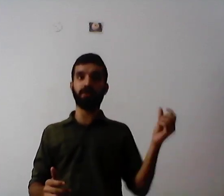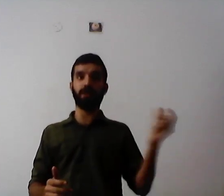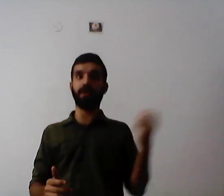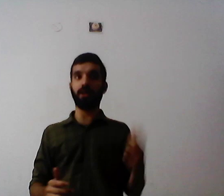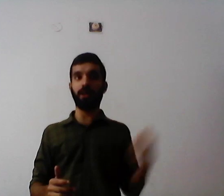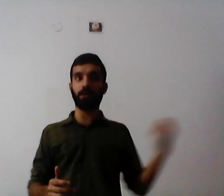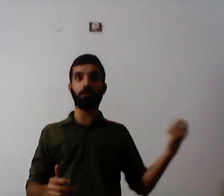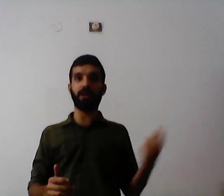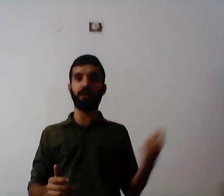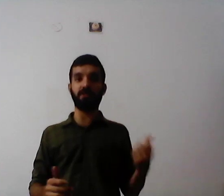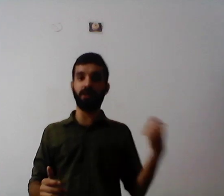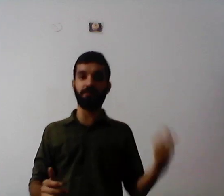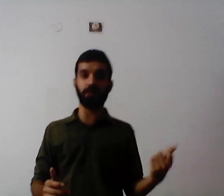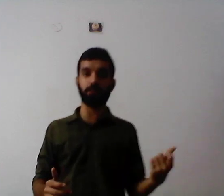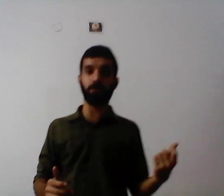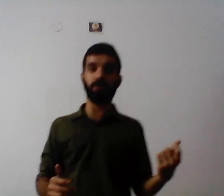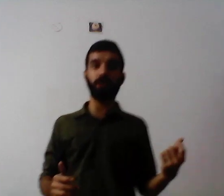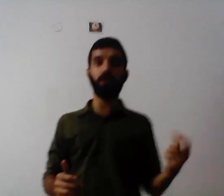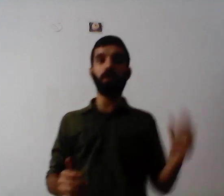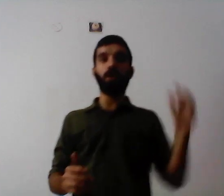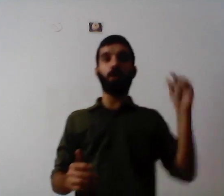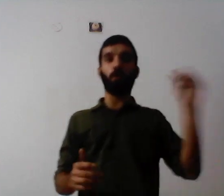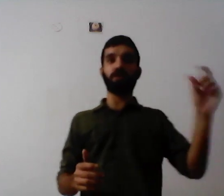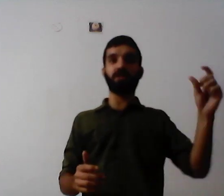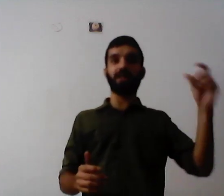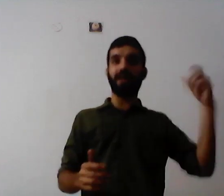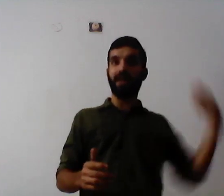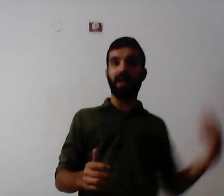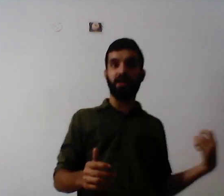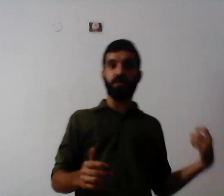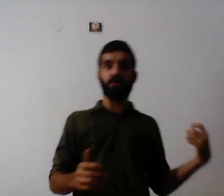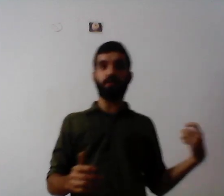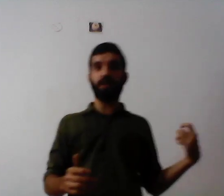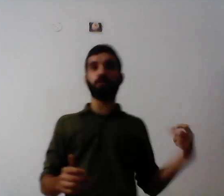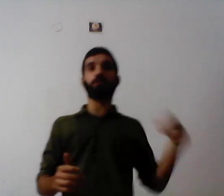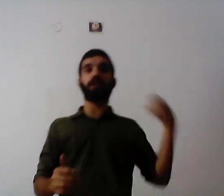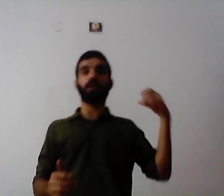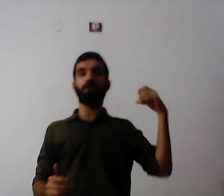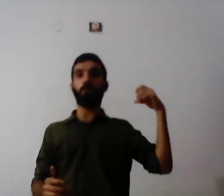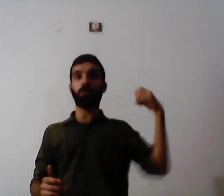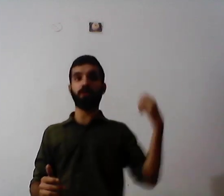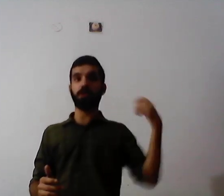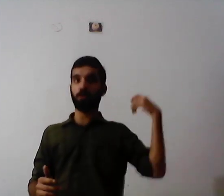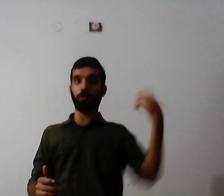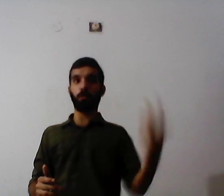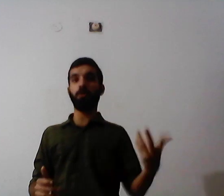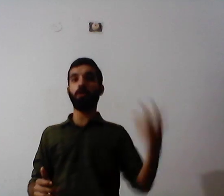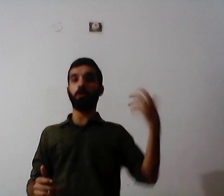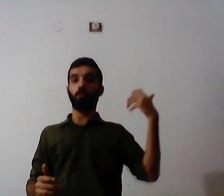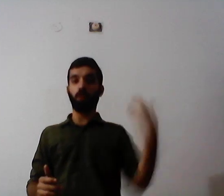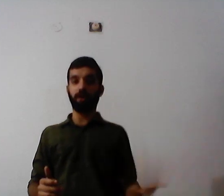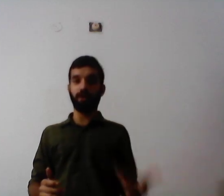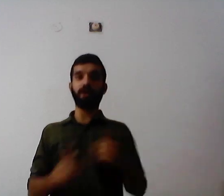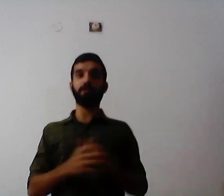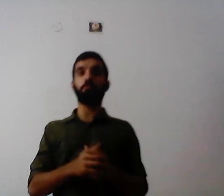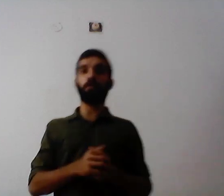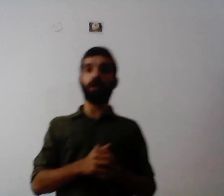an electronegativity difference between oxygen and hydrogen, right? So the H2O or water is a polar